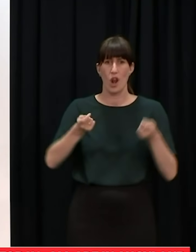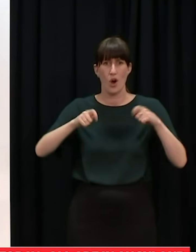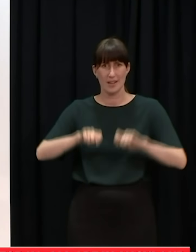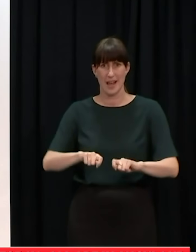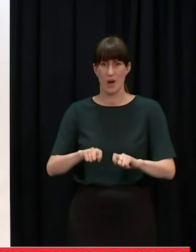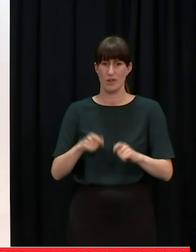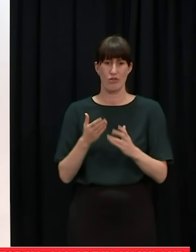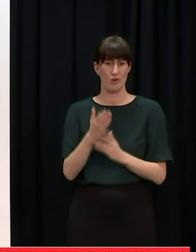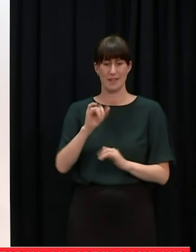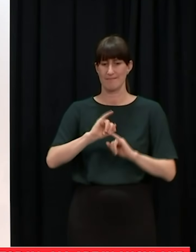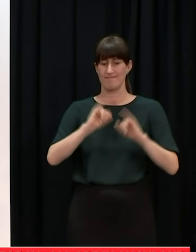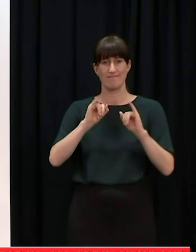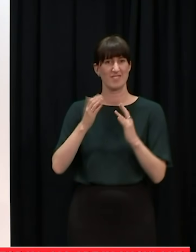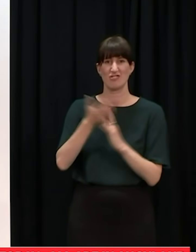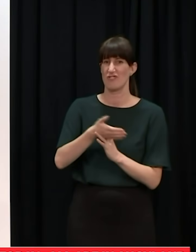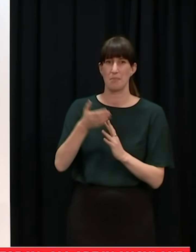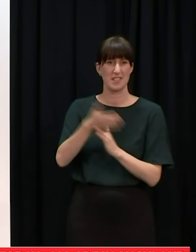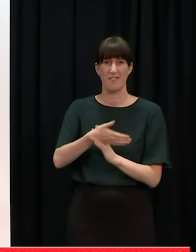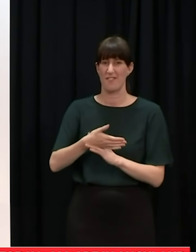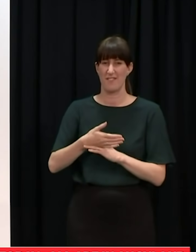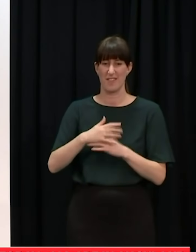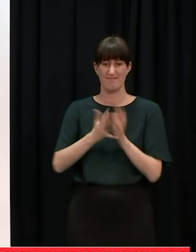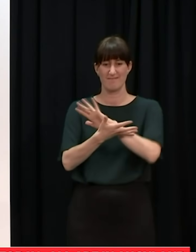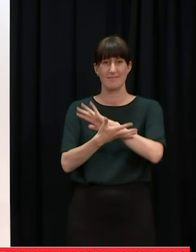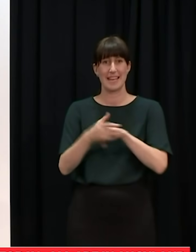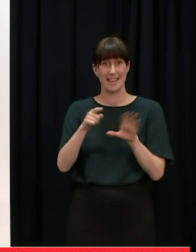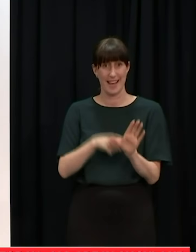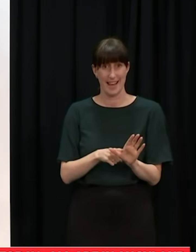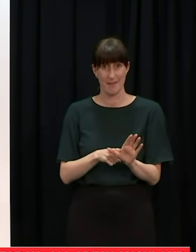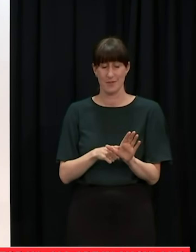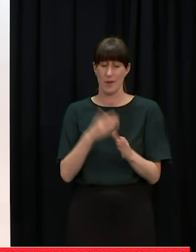disrupted year. I know that a lot of effort has gone in there, and I want to acknowledge them and thank them for that.